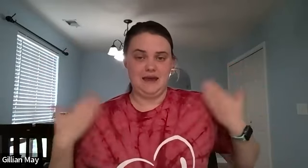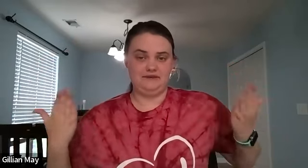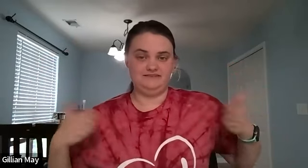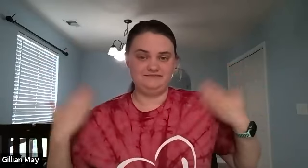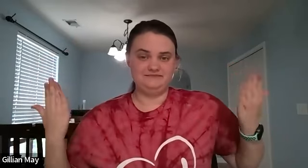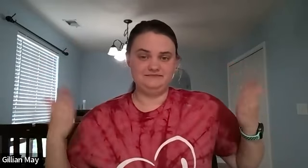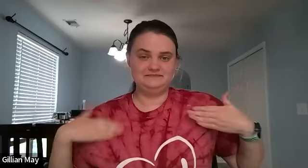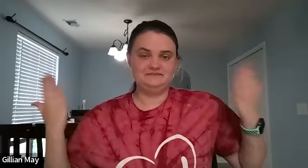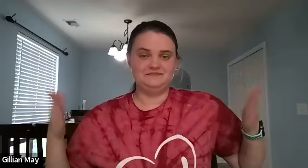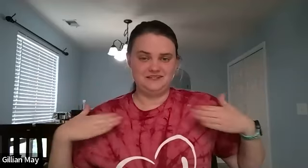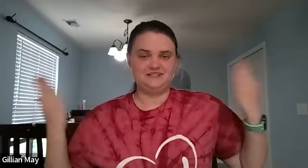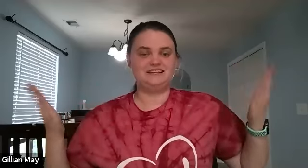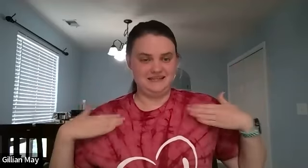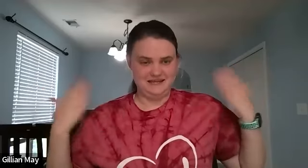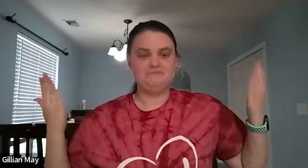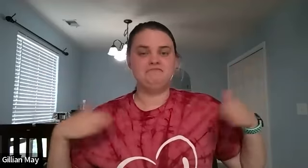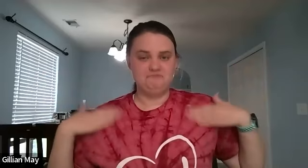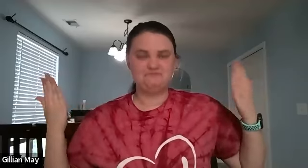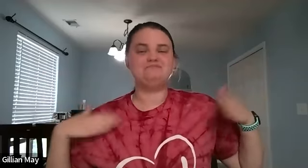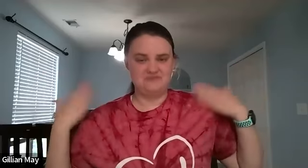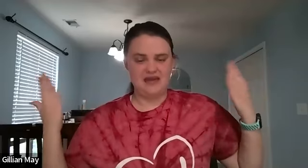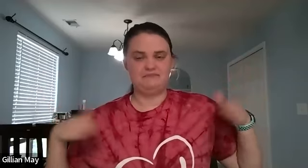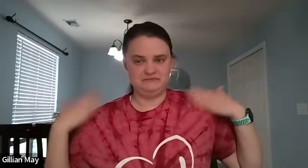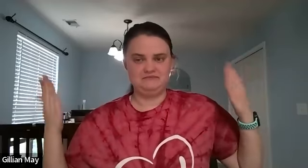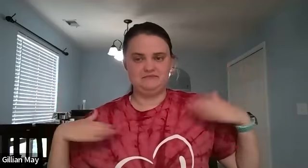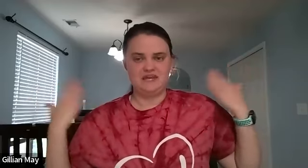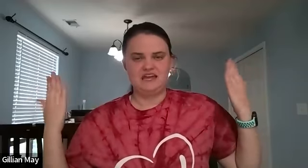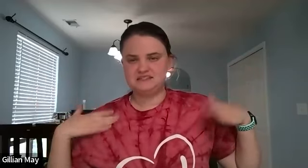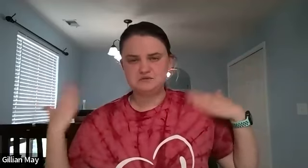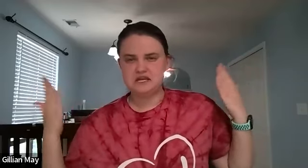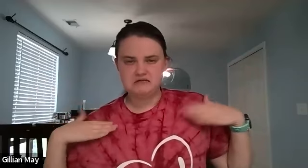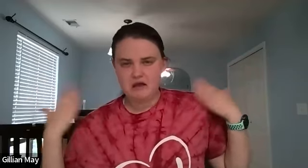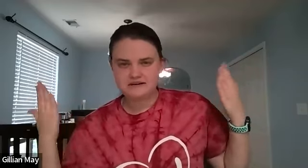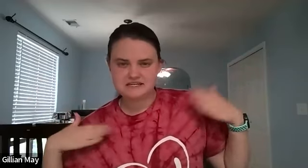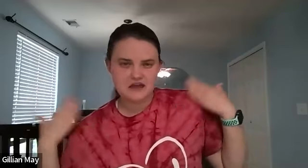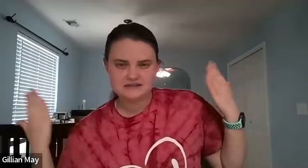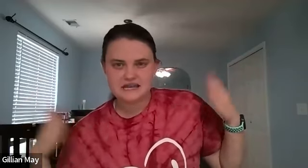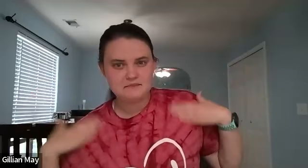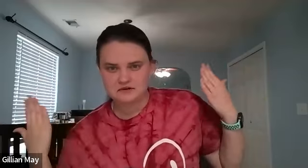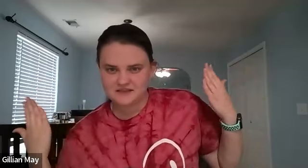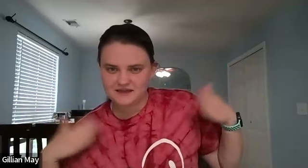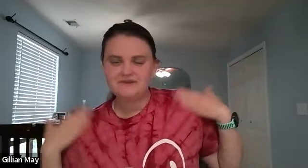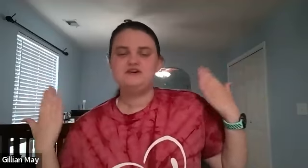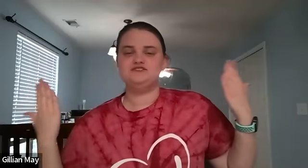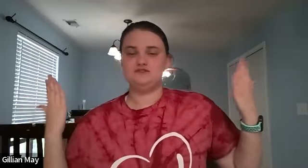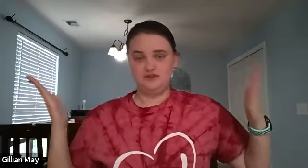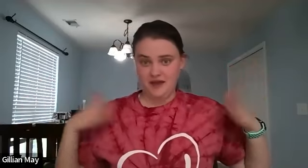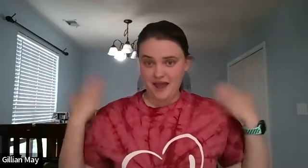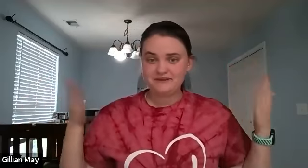happy. You just kind of, yep, happy. And since we're here, I already tell you how to say happy birthday. So you go